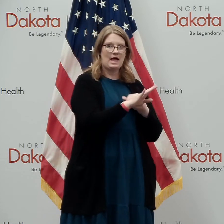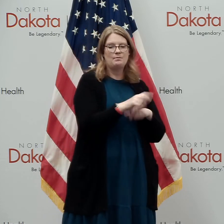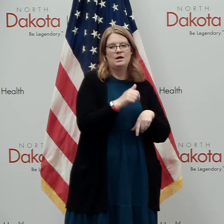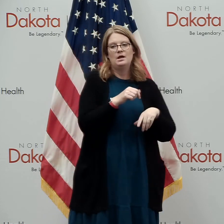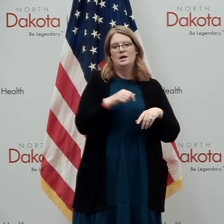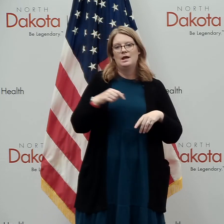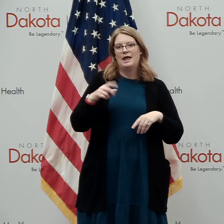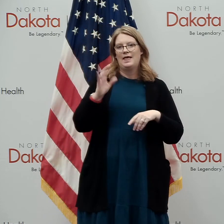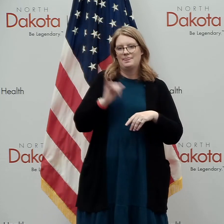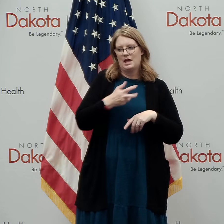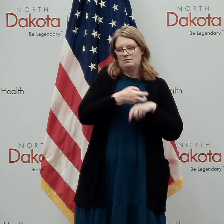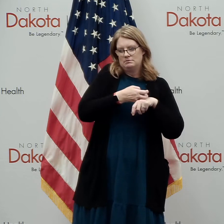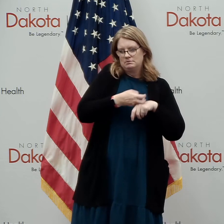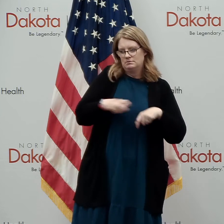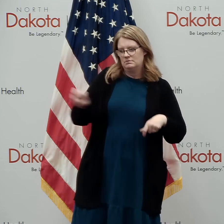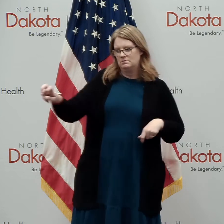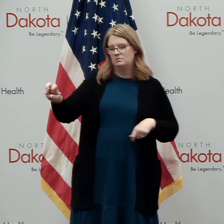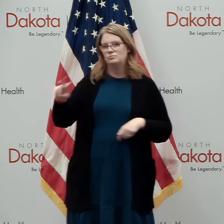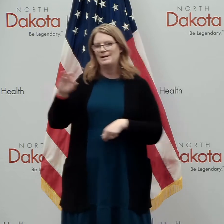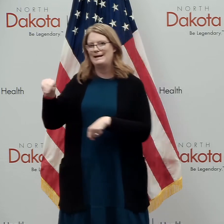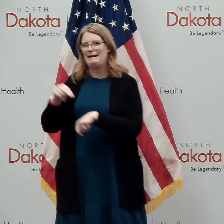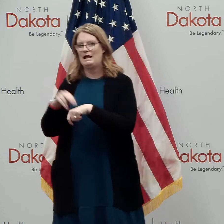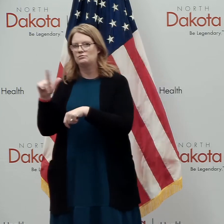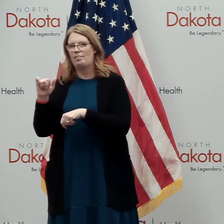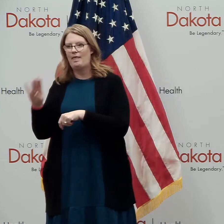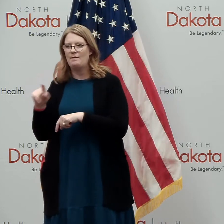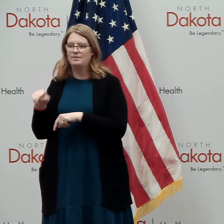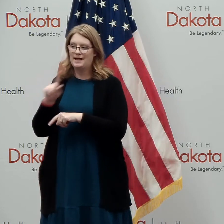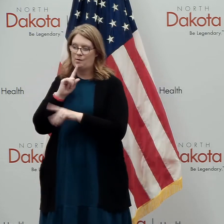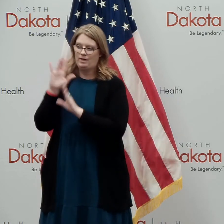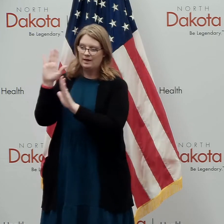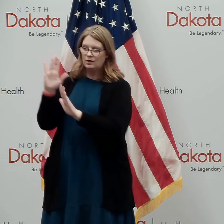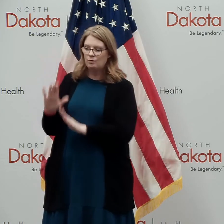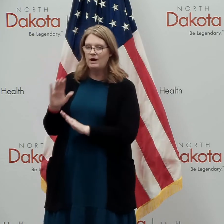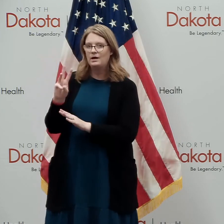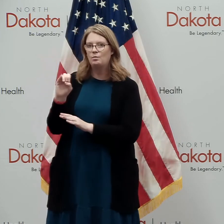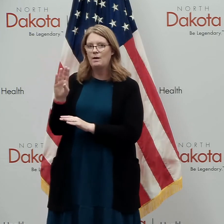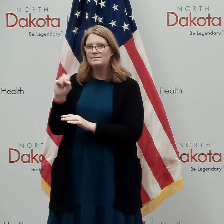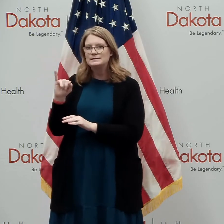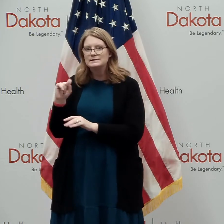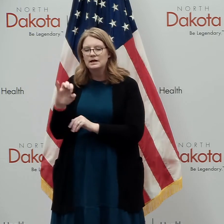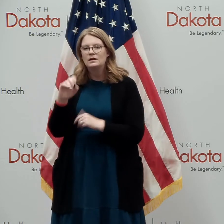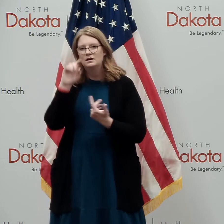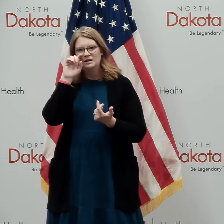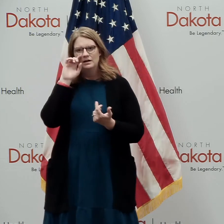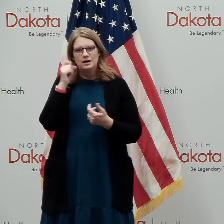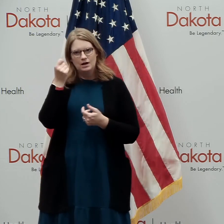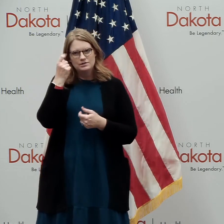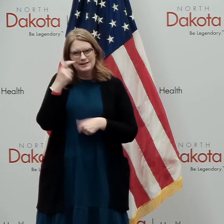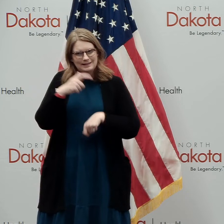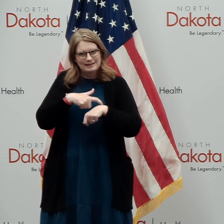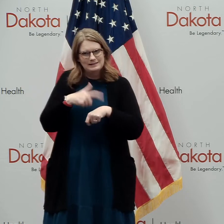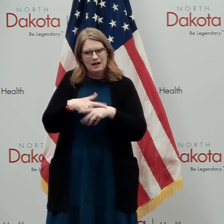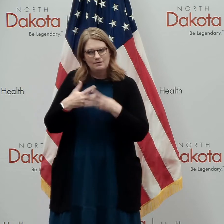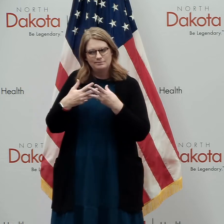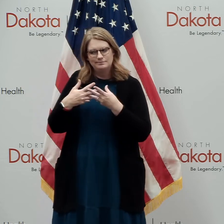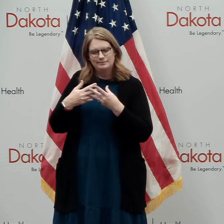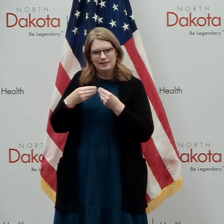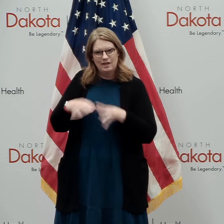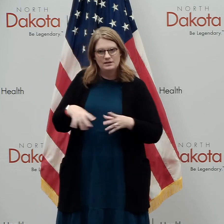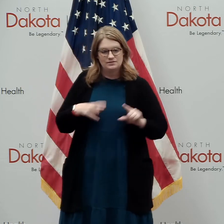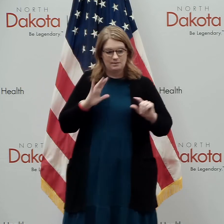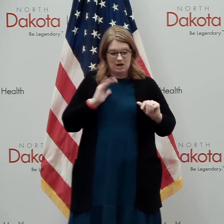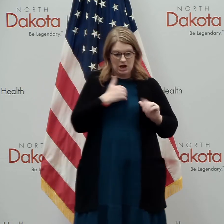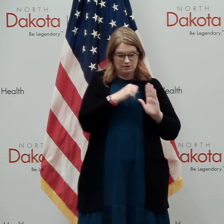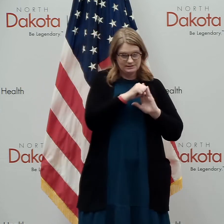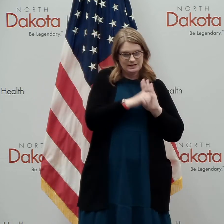which again had the capability of having a great website. I mean, we lost some time because we have to transport them, out of state to North Carolina, but we